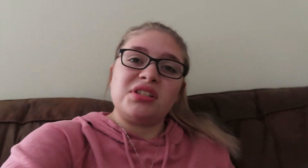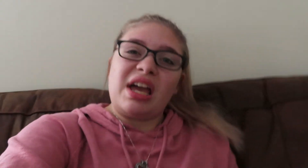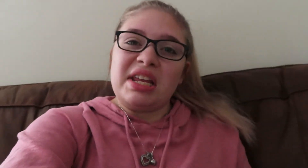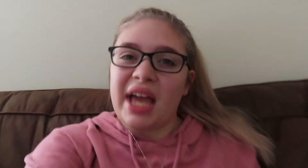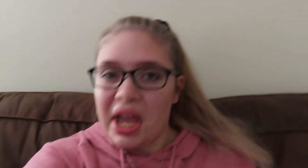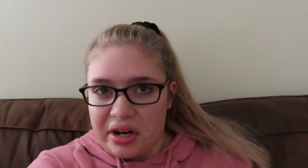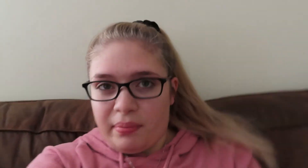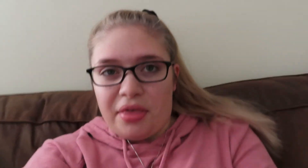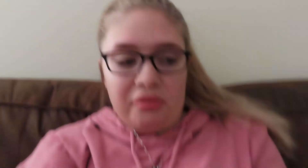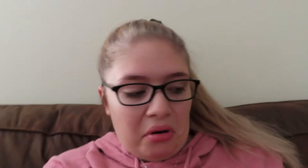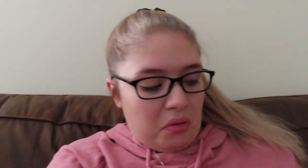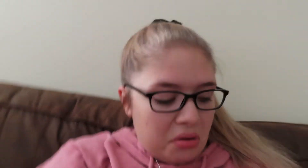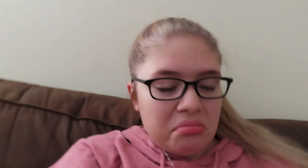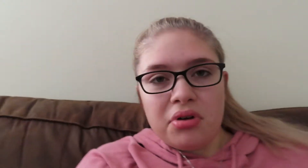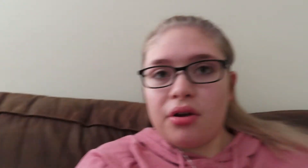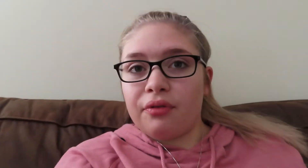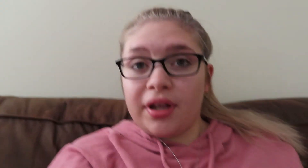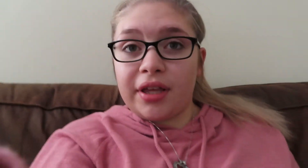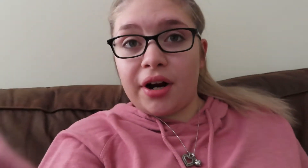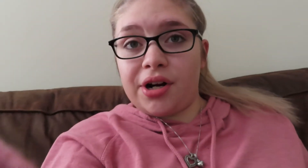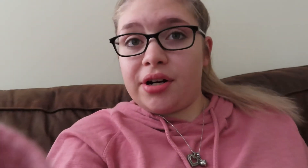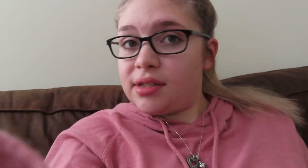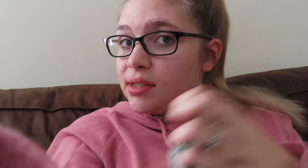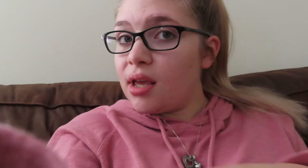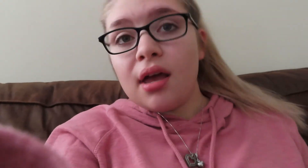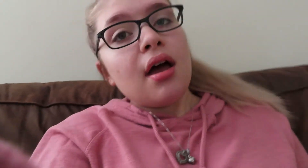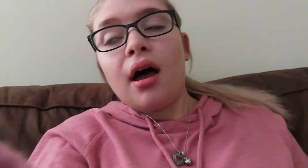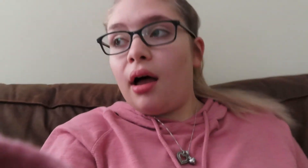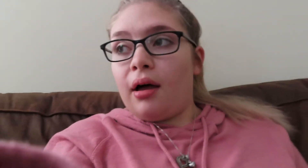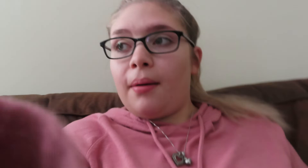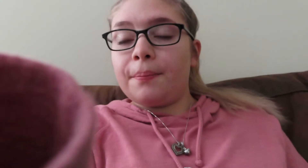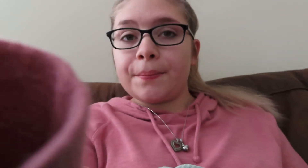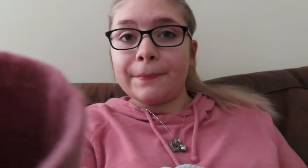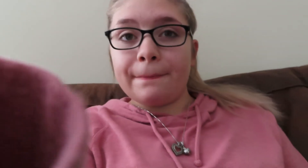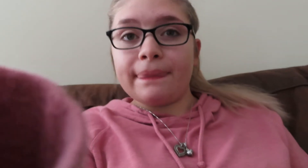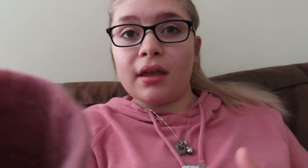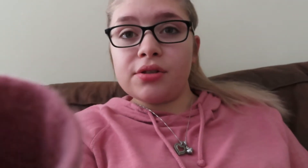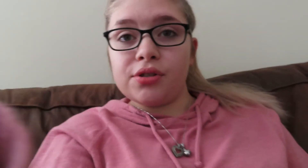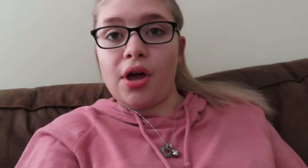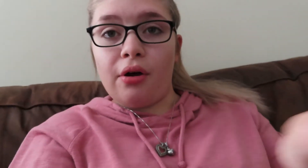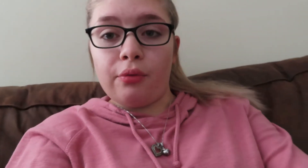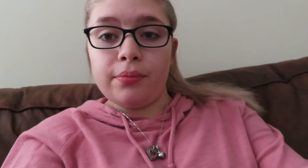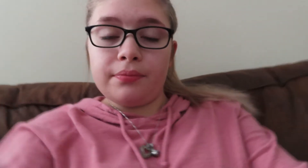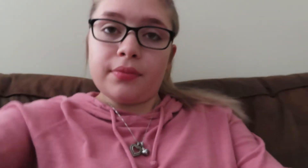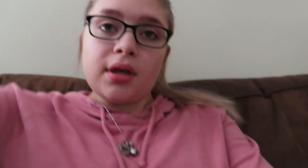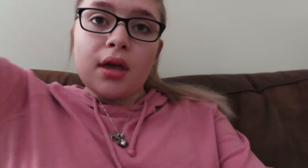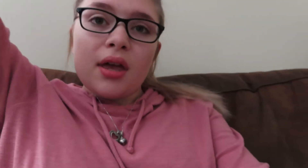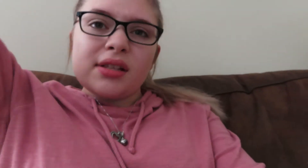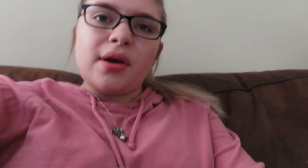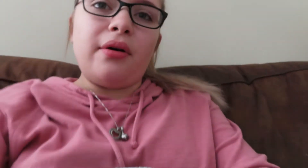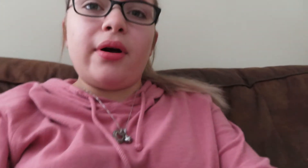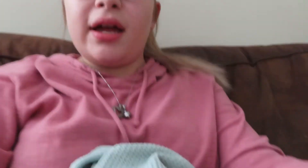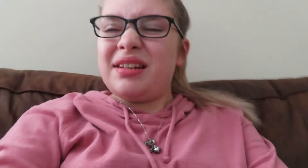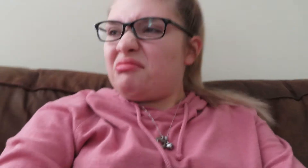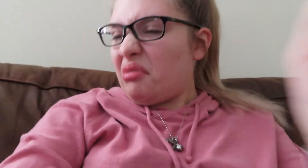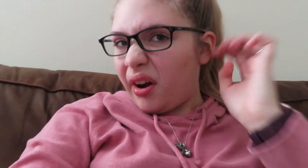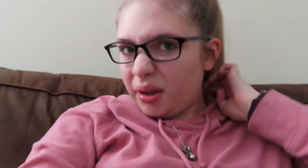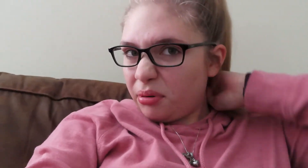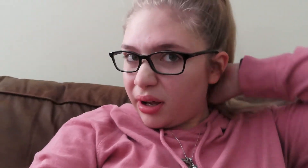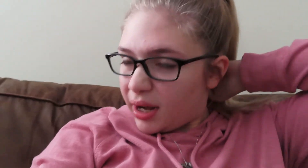just kind of tired my throat really hurts um so so i didn't want to like put on